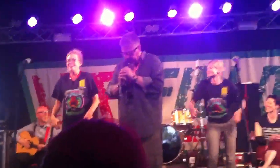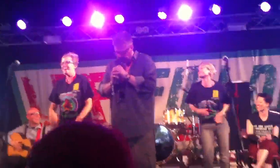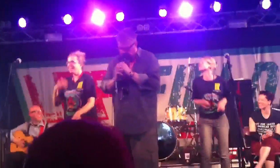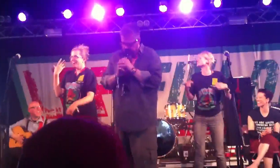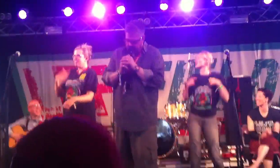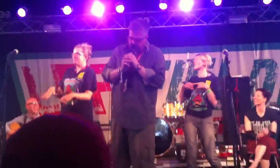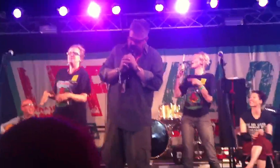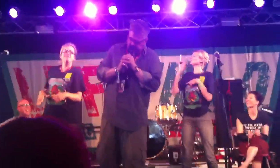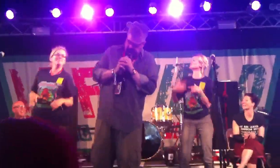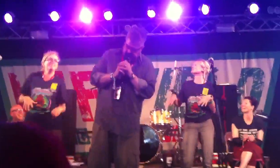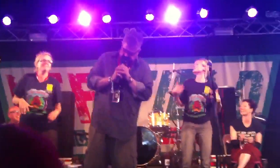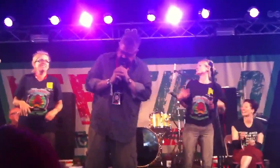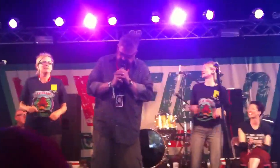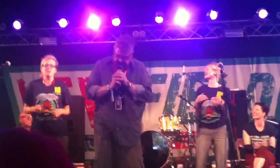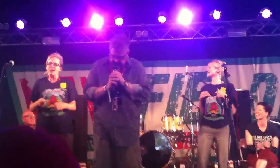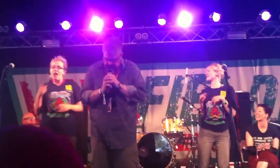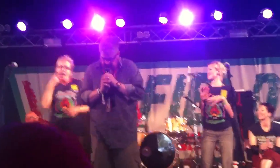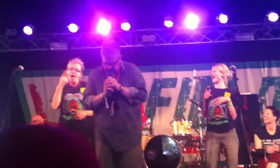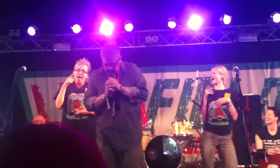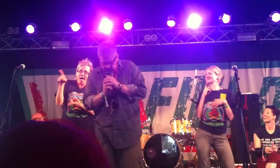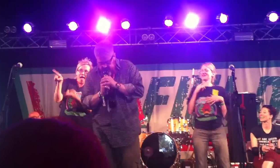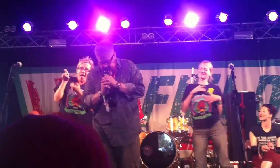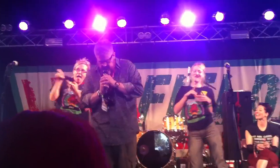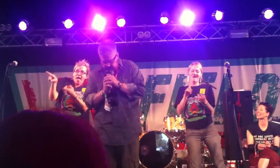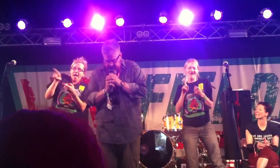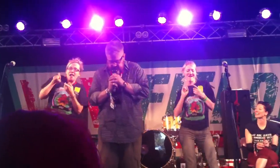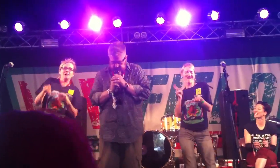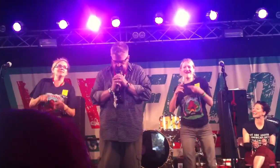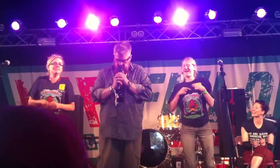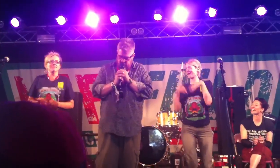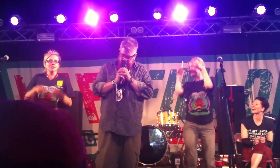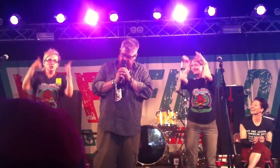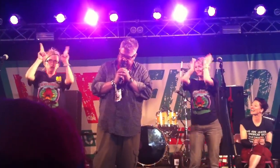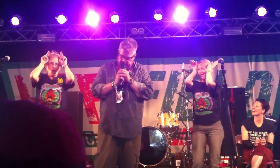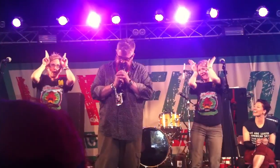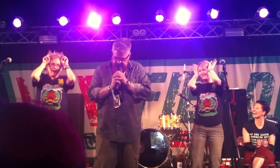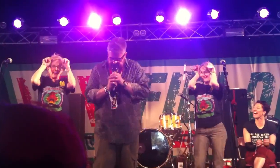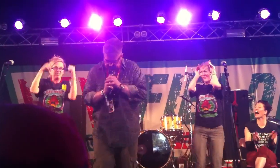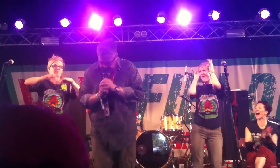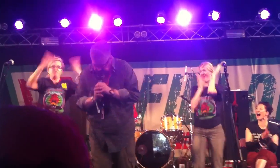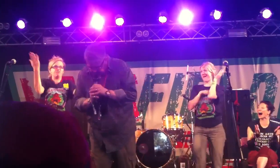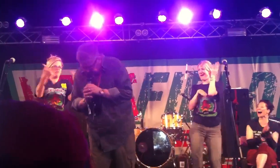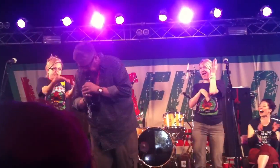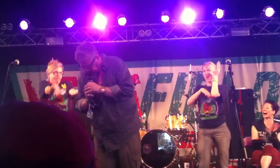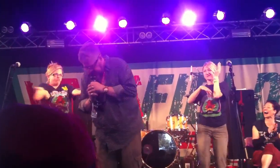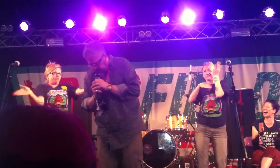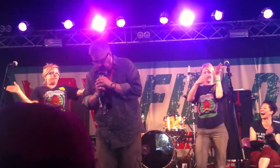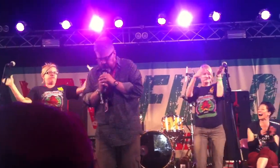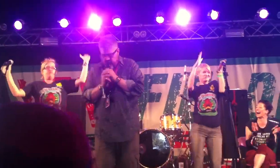I've made passes at donkeys of all classes.